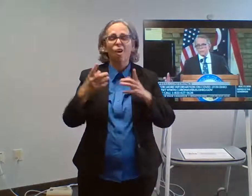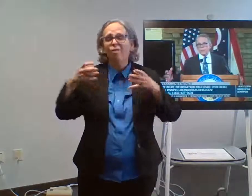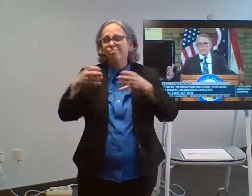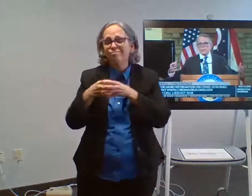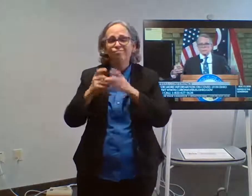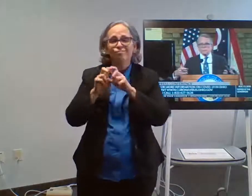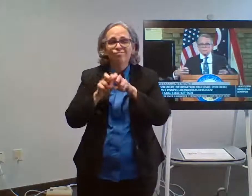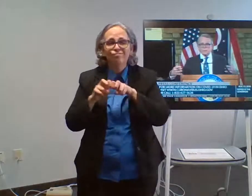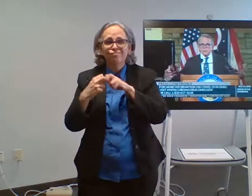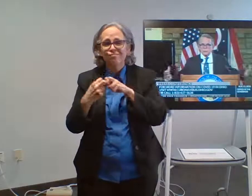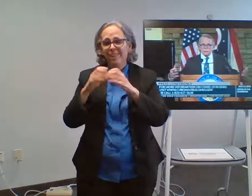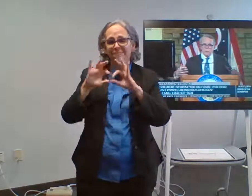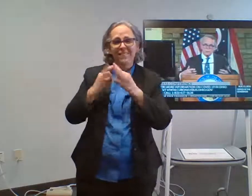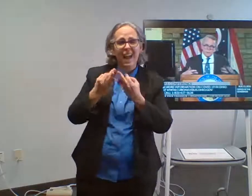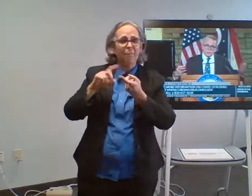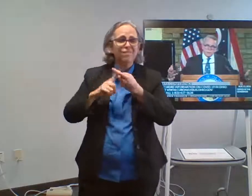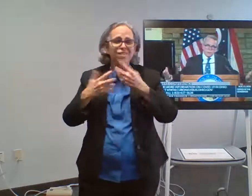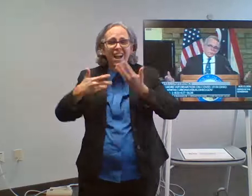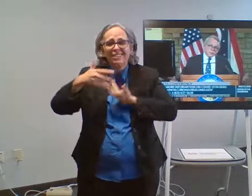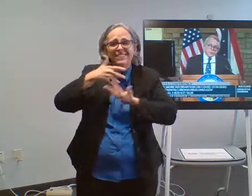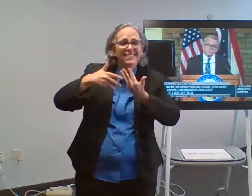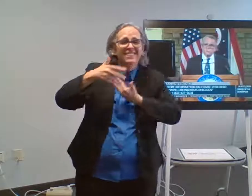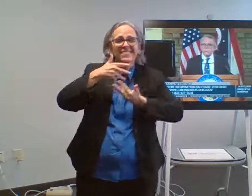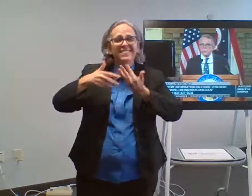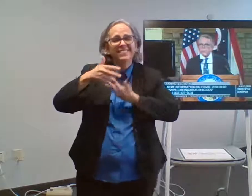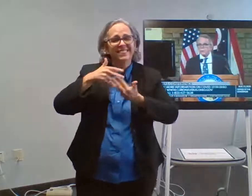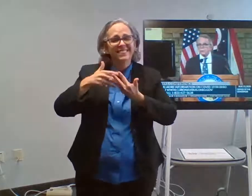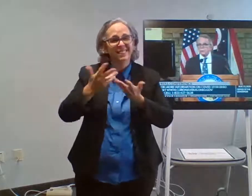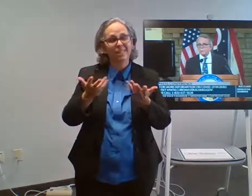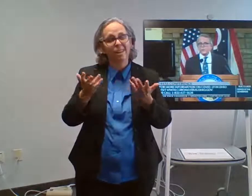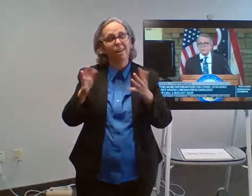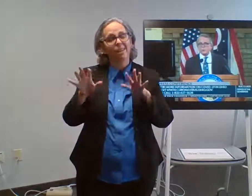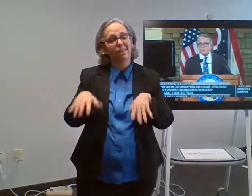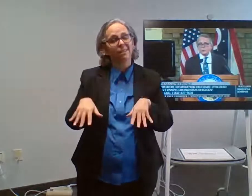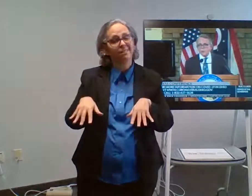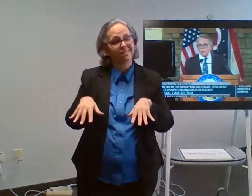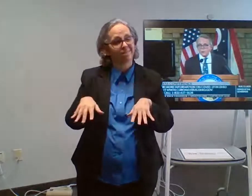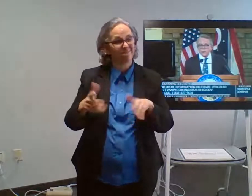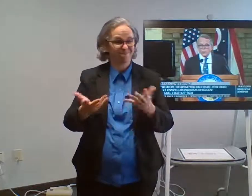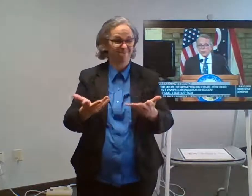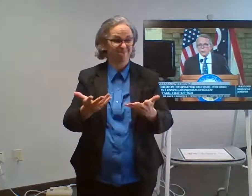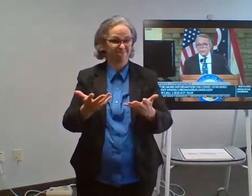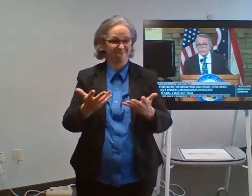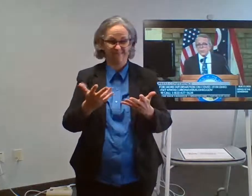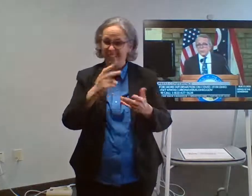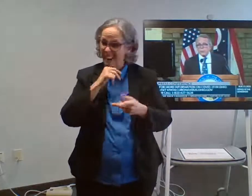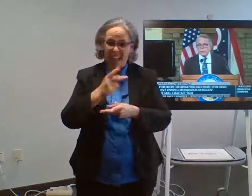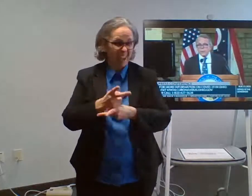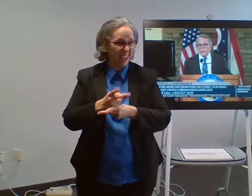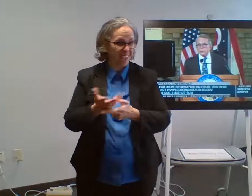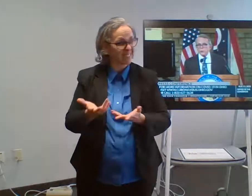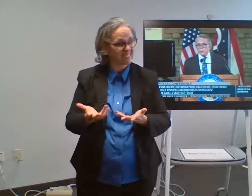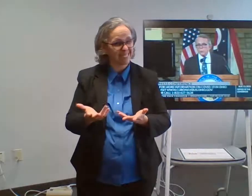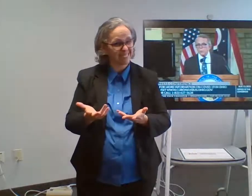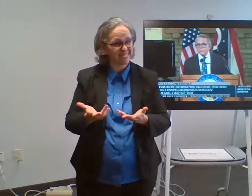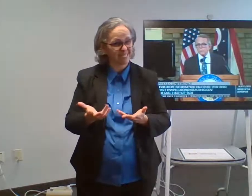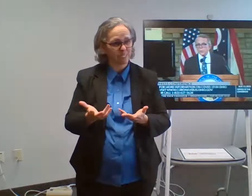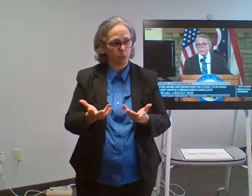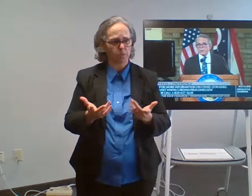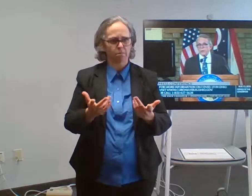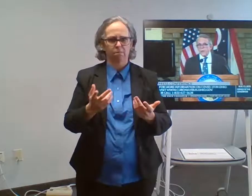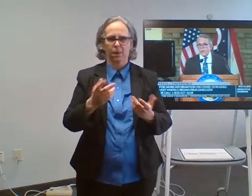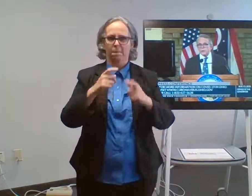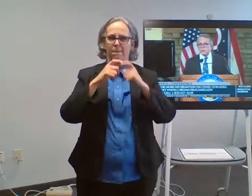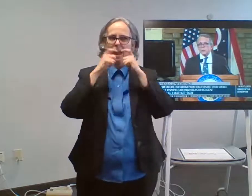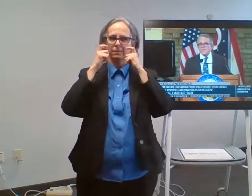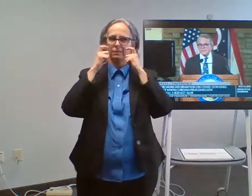among family, and they kind of let their guard down. So yeah, masks work. We know they work. And when you